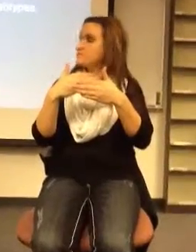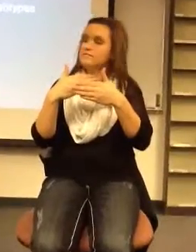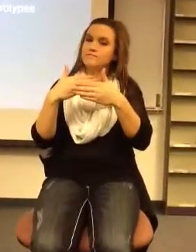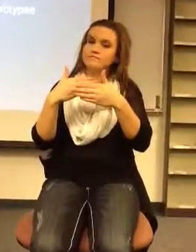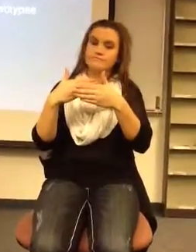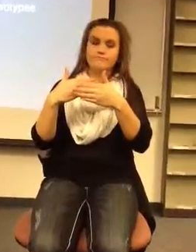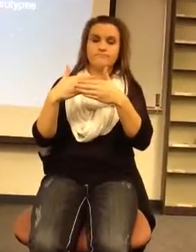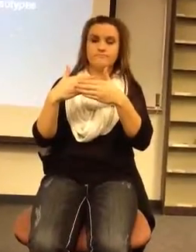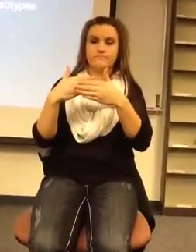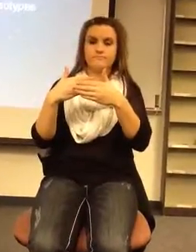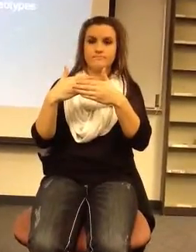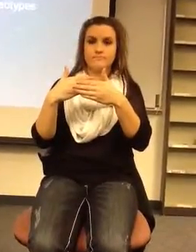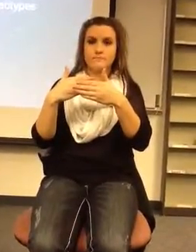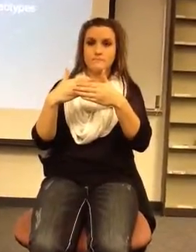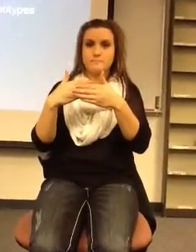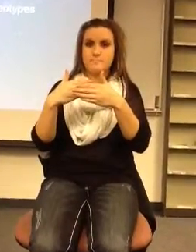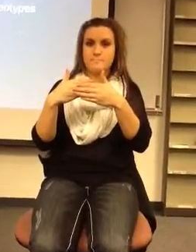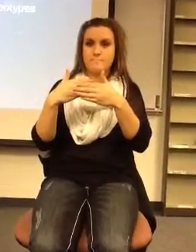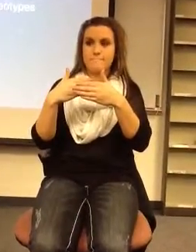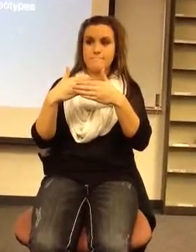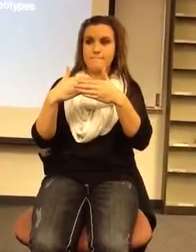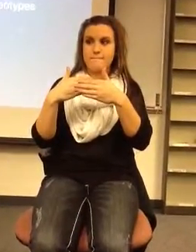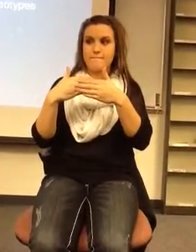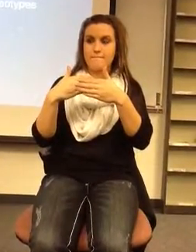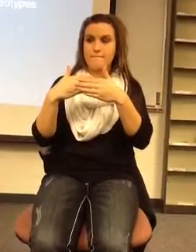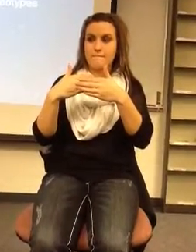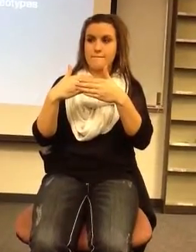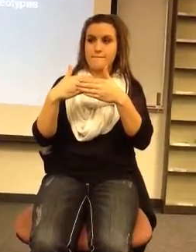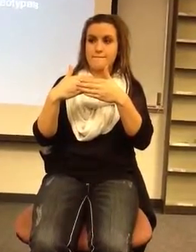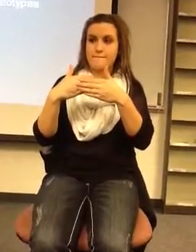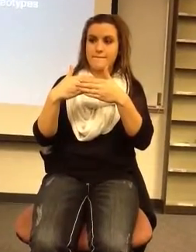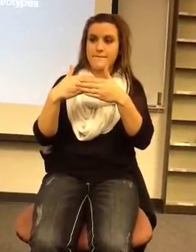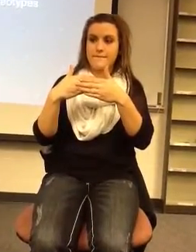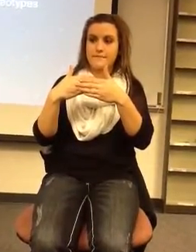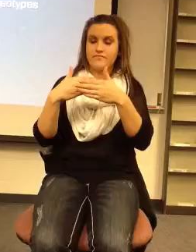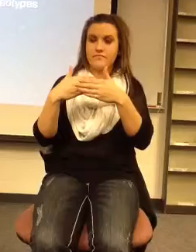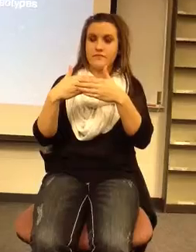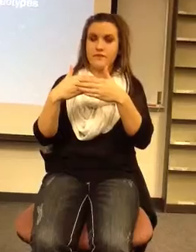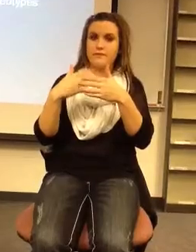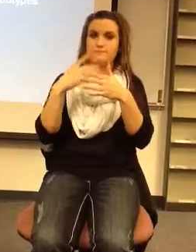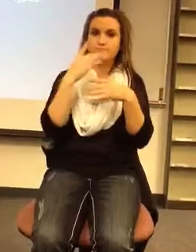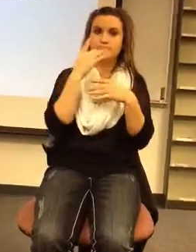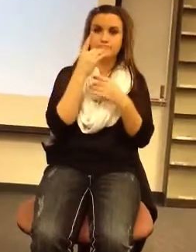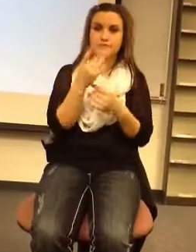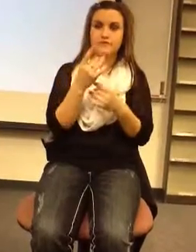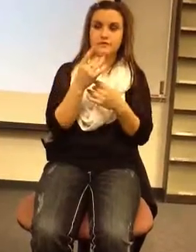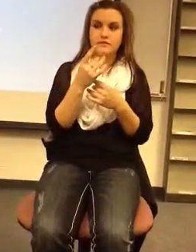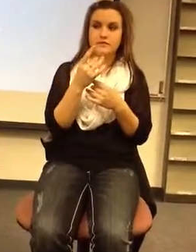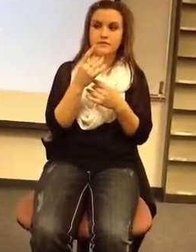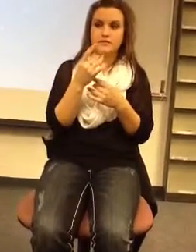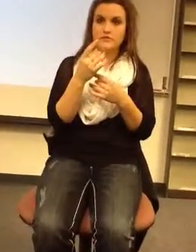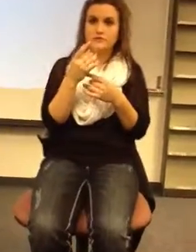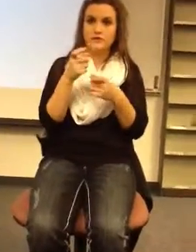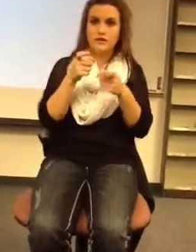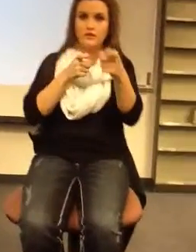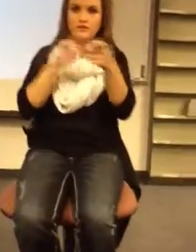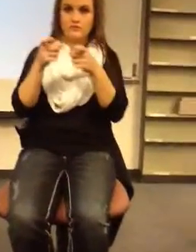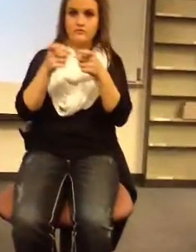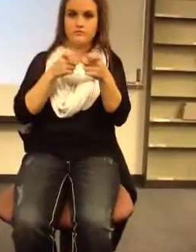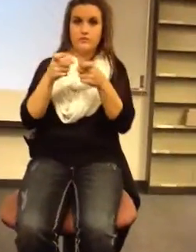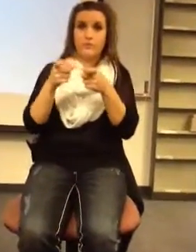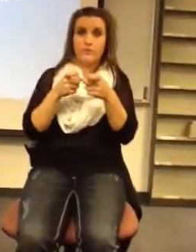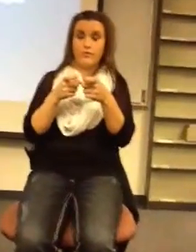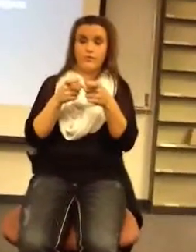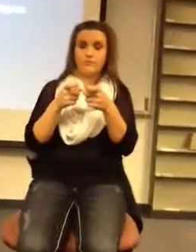as the means of publication, have traditionally been controlled by white